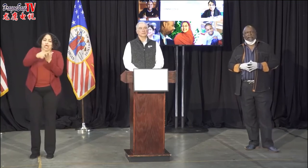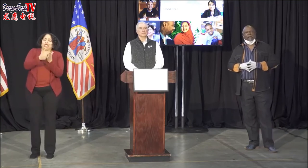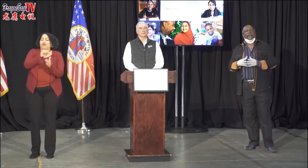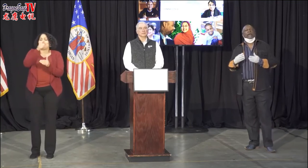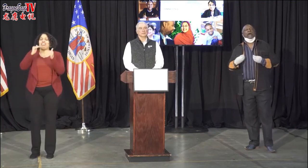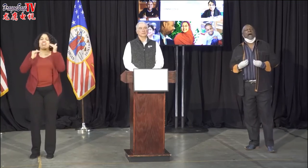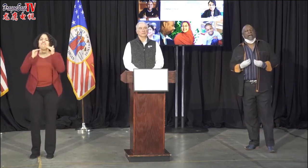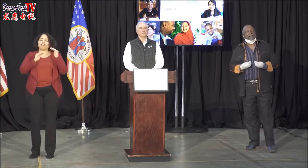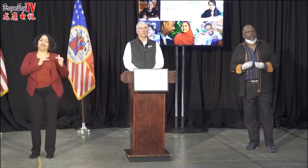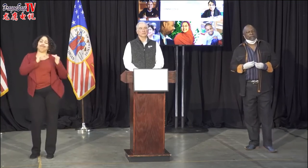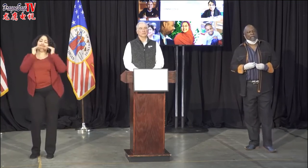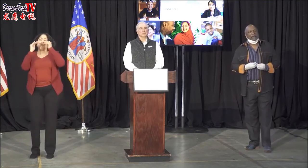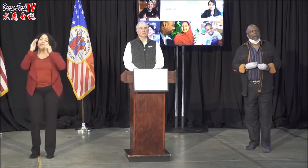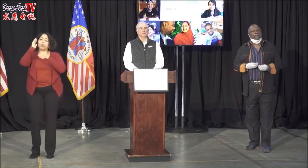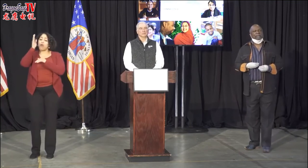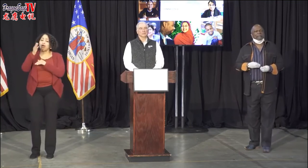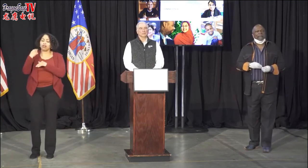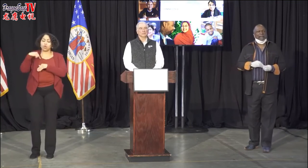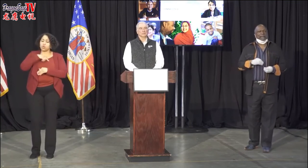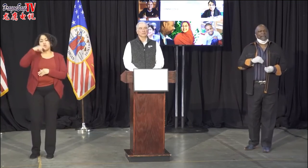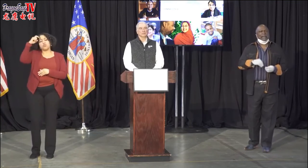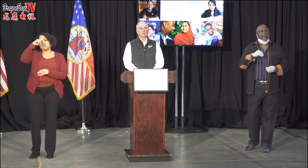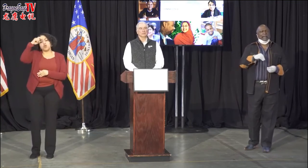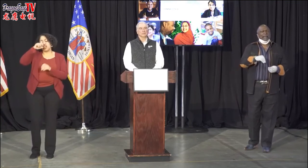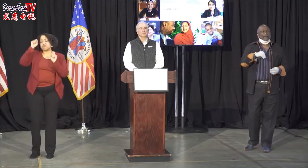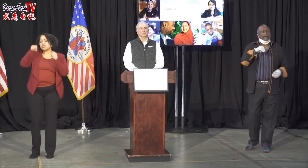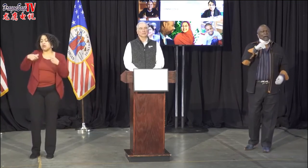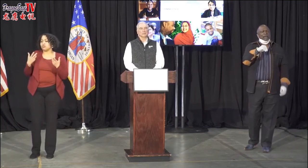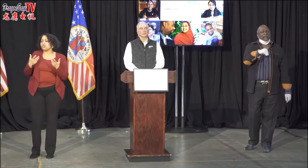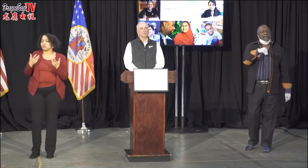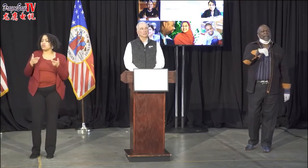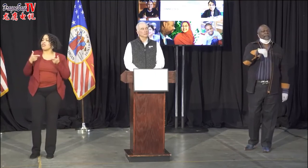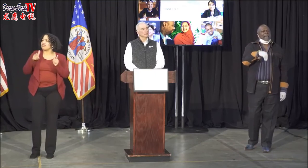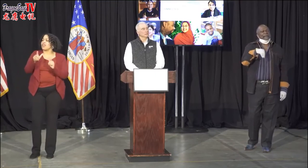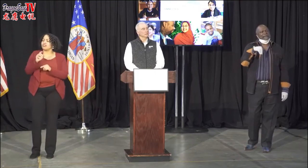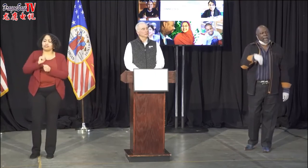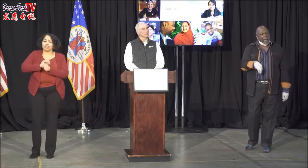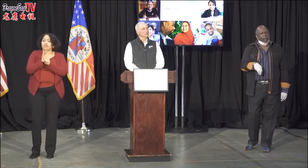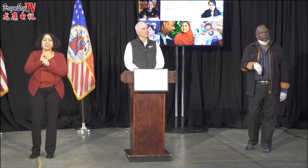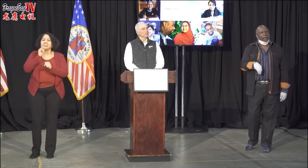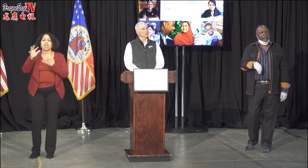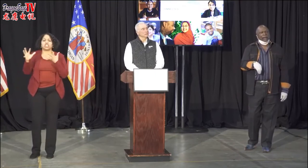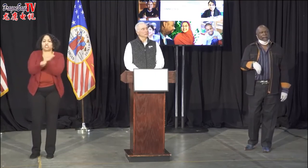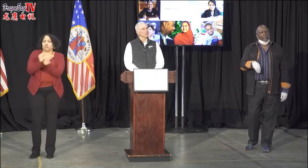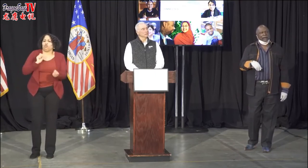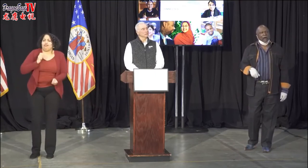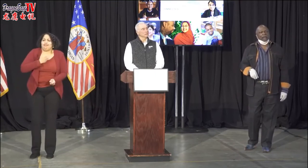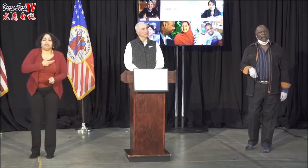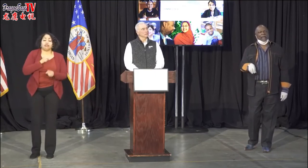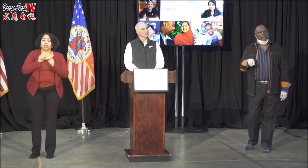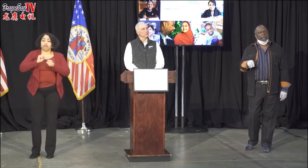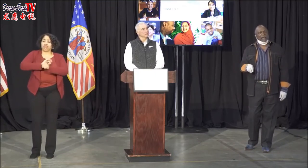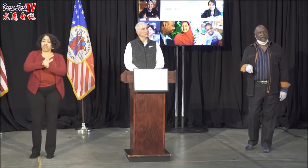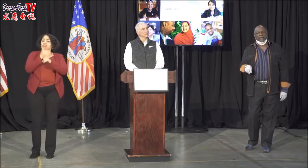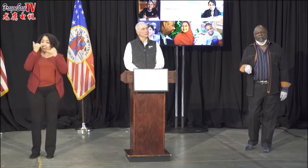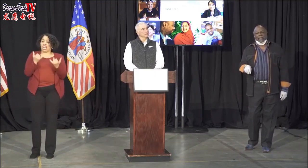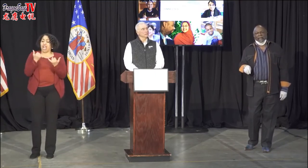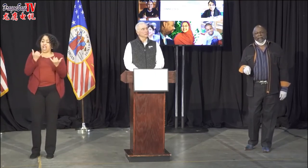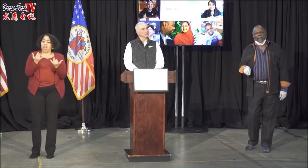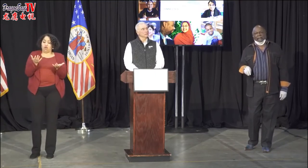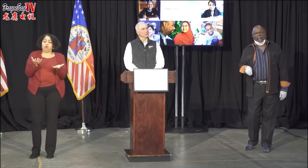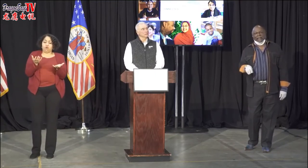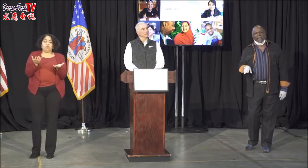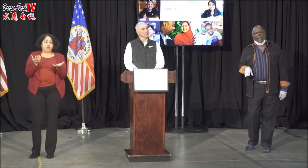know, we are wise to be able to let COVID not take us down, but COVID has been